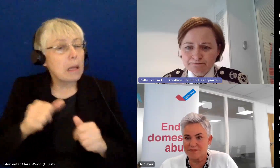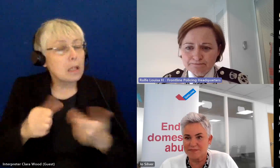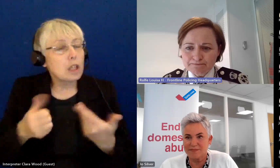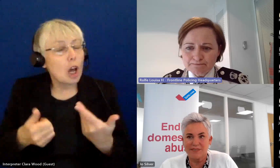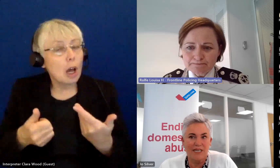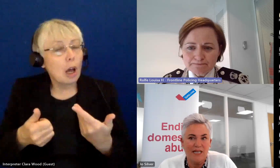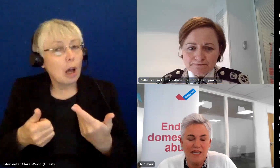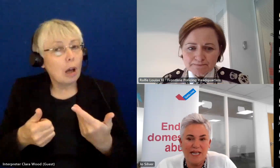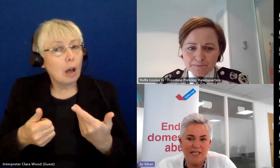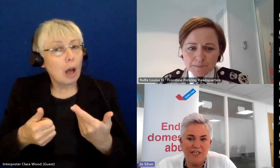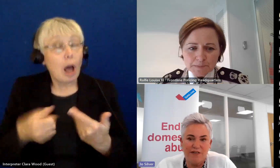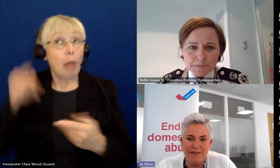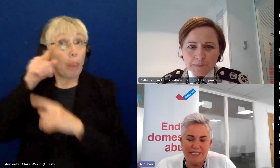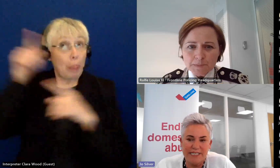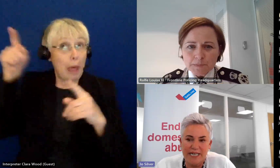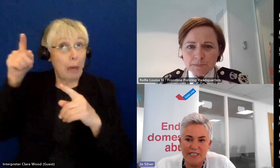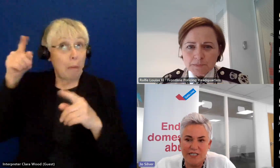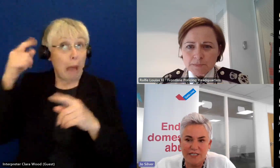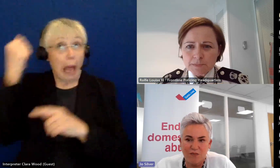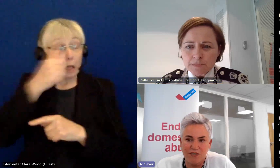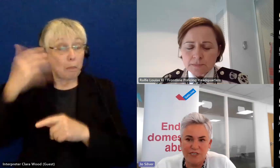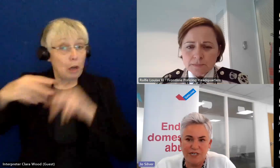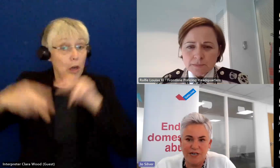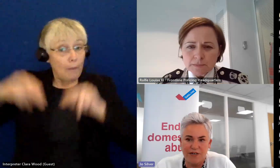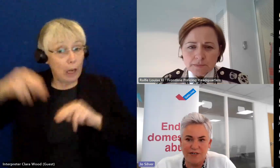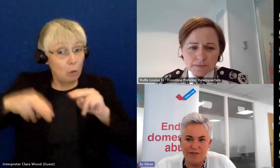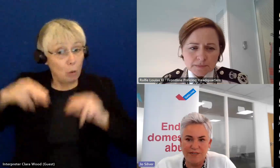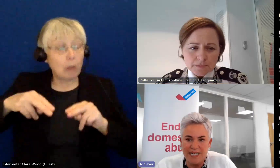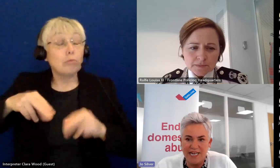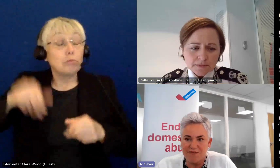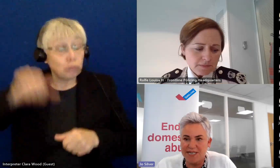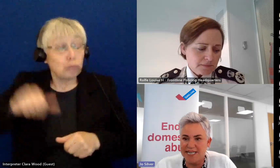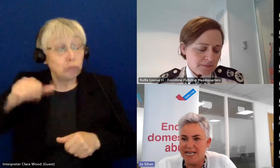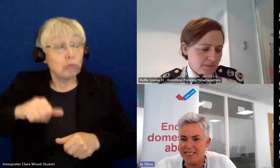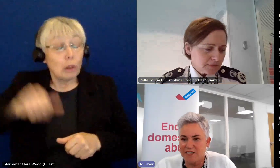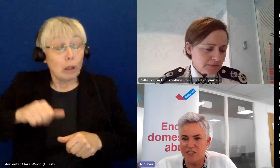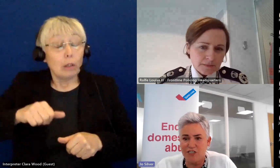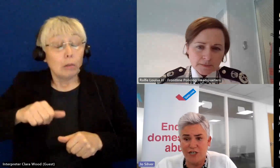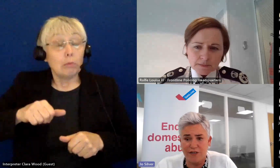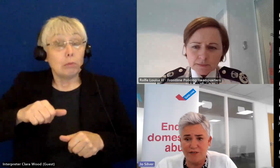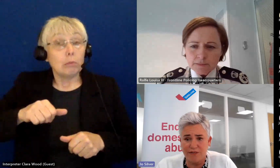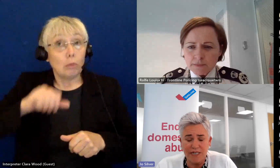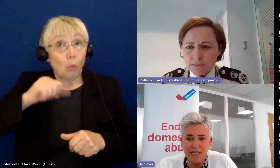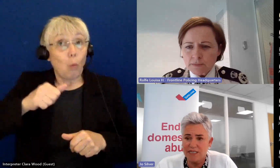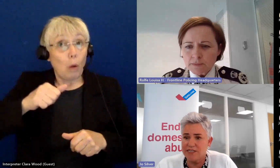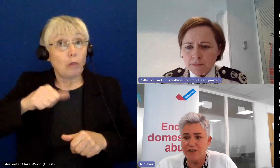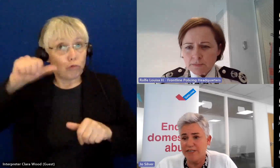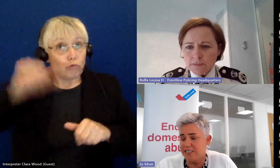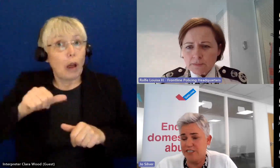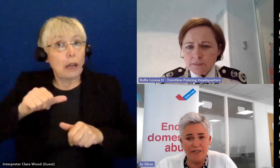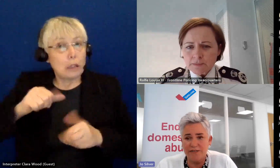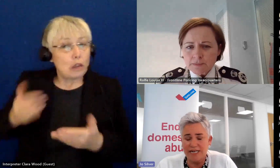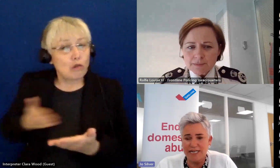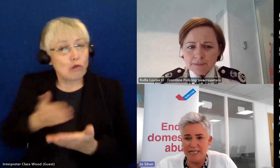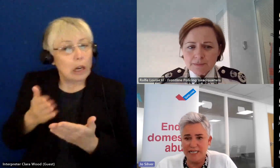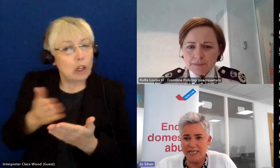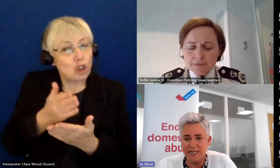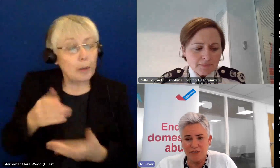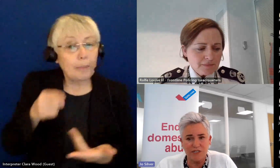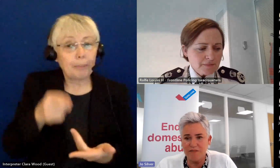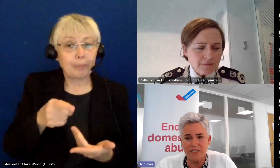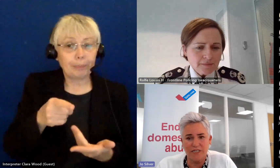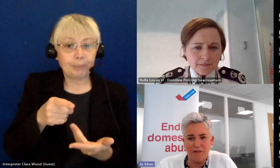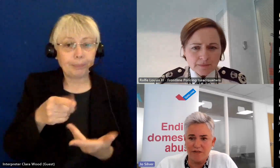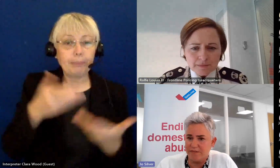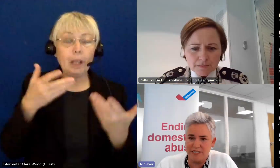direction. Thank you, Louisa. I just want to go, if I can, to Joe. Sorry, Joe,